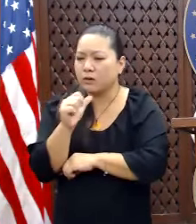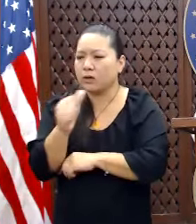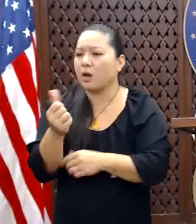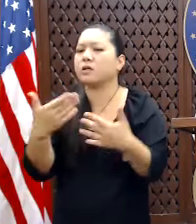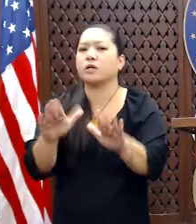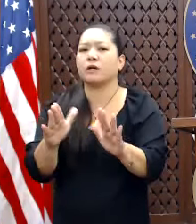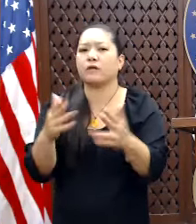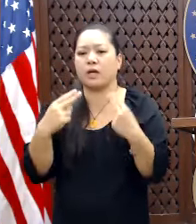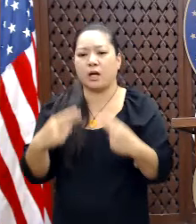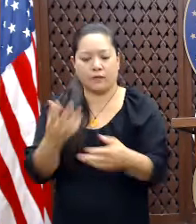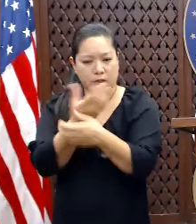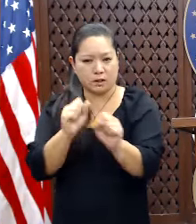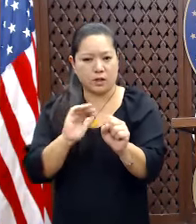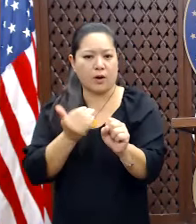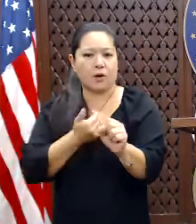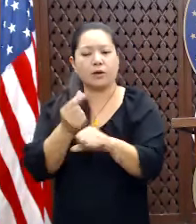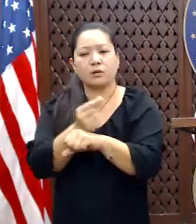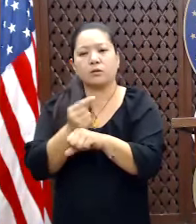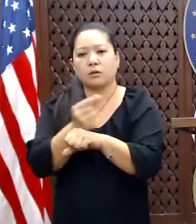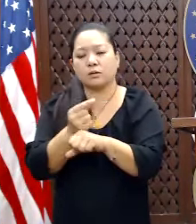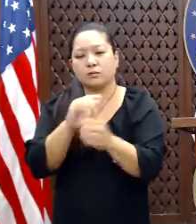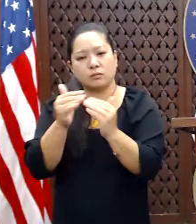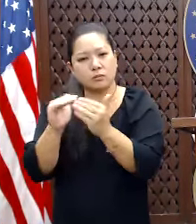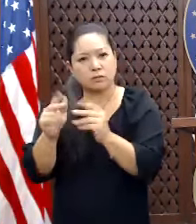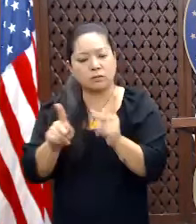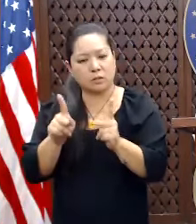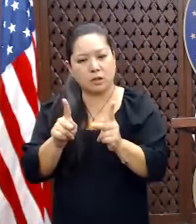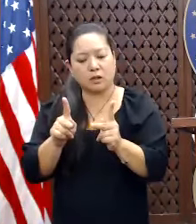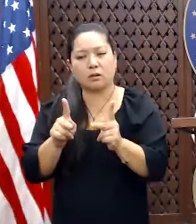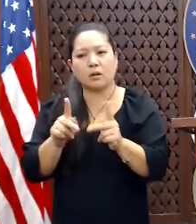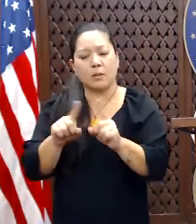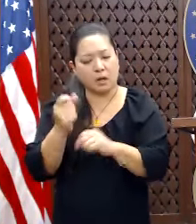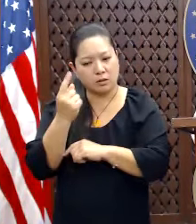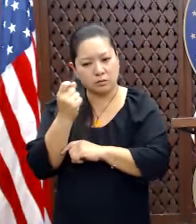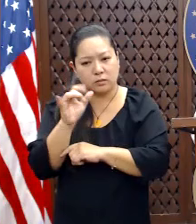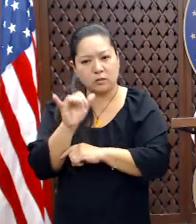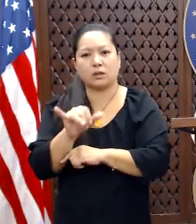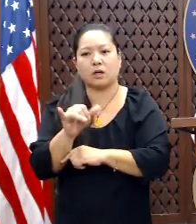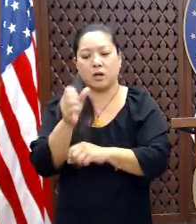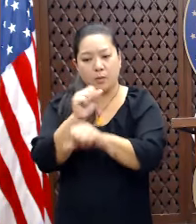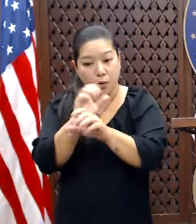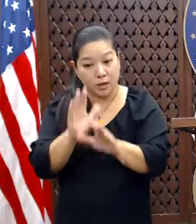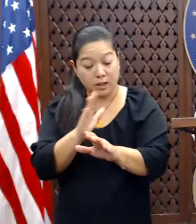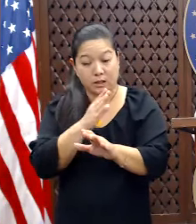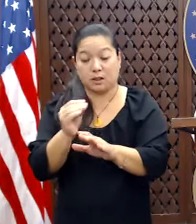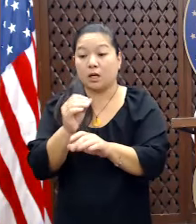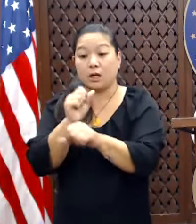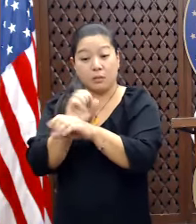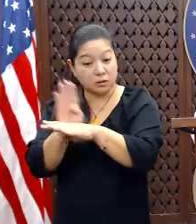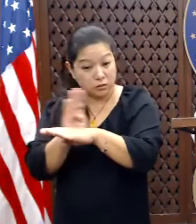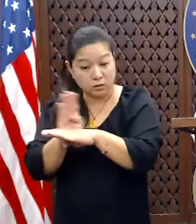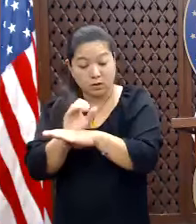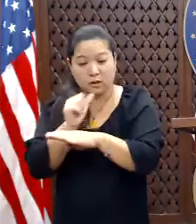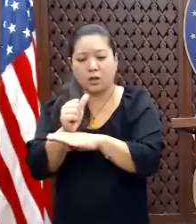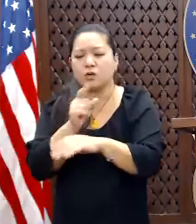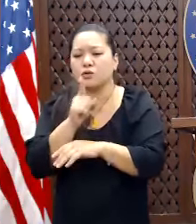sacrifice the health and safety of the community. However, I understand that employees and employers are